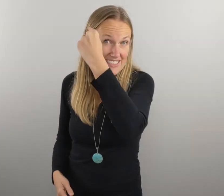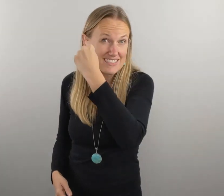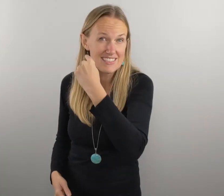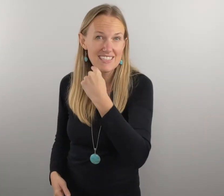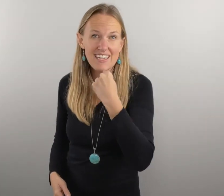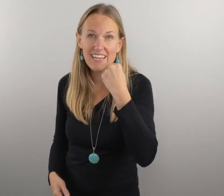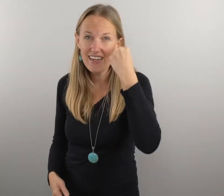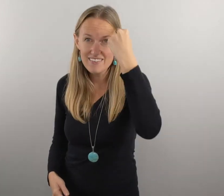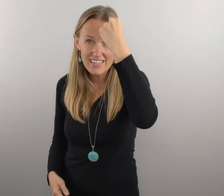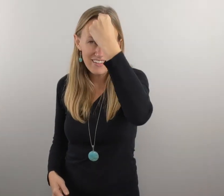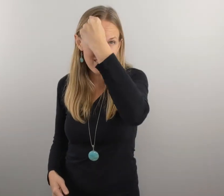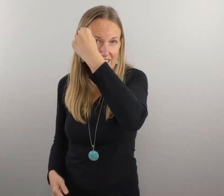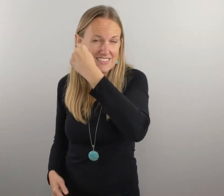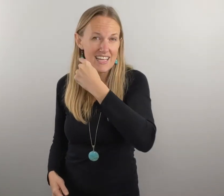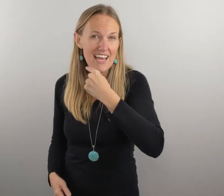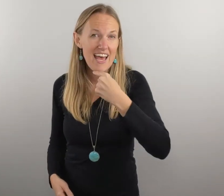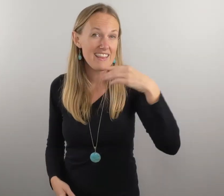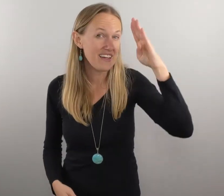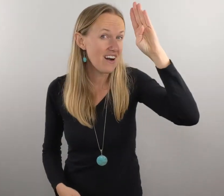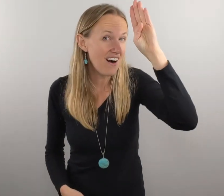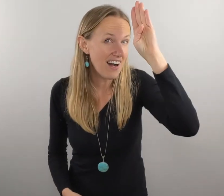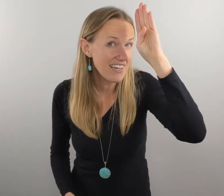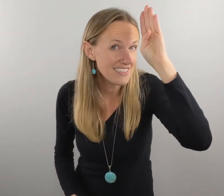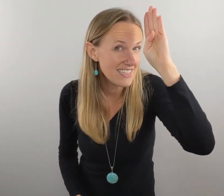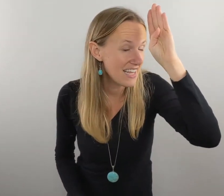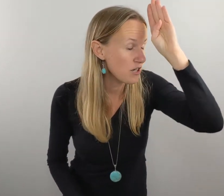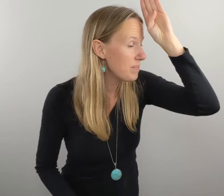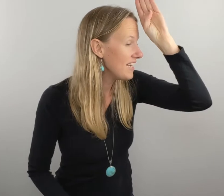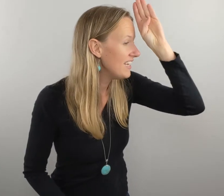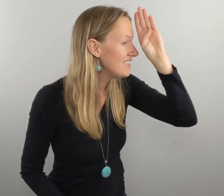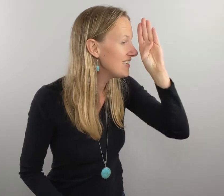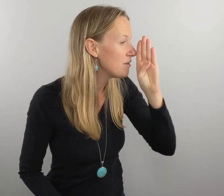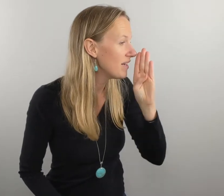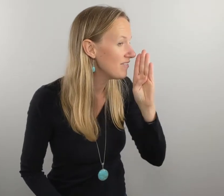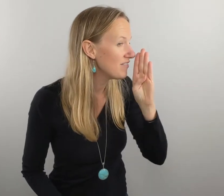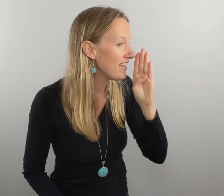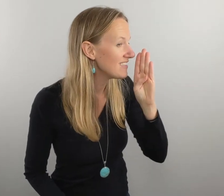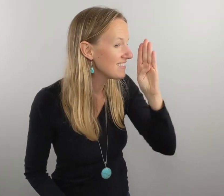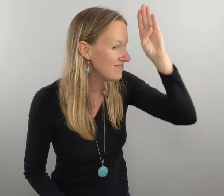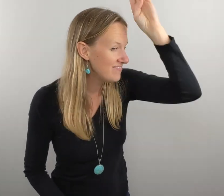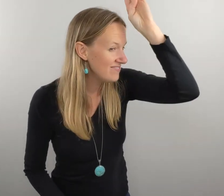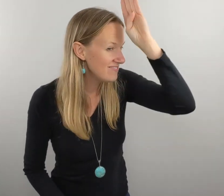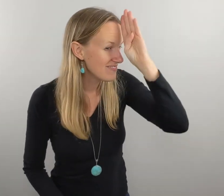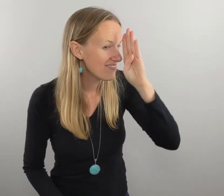face, okay, outlining your face. And then God, it's the letter B down the middle of your face.